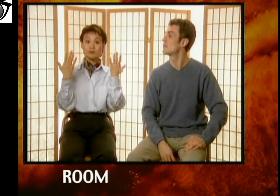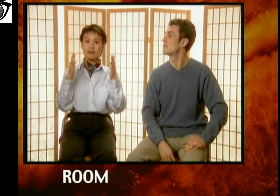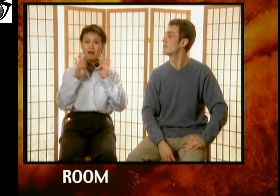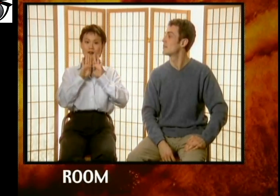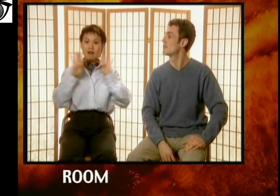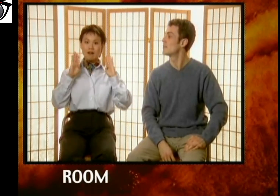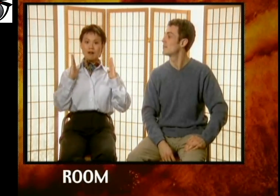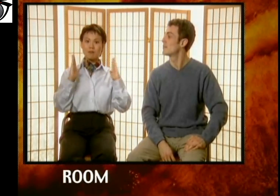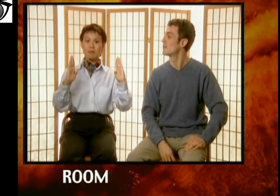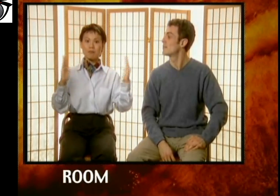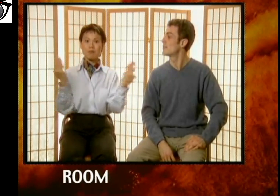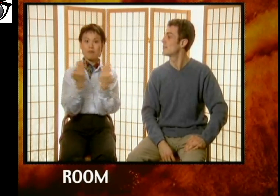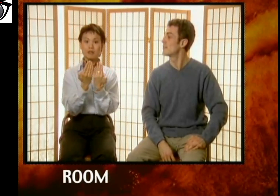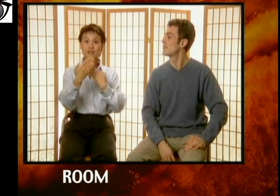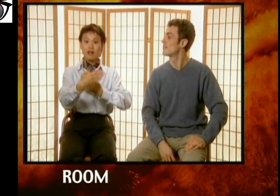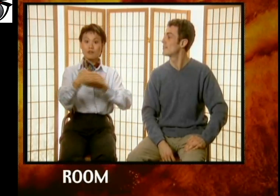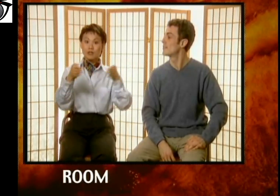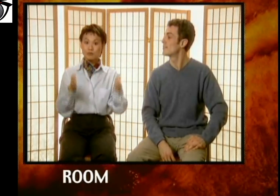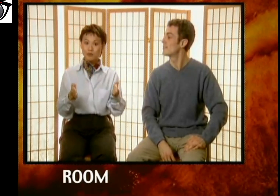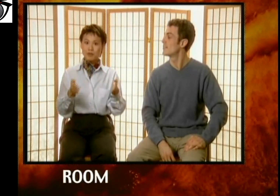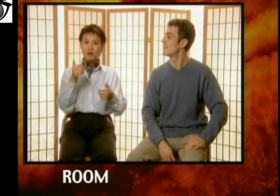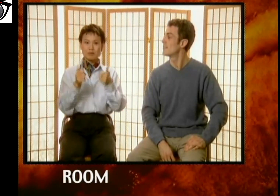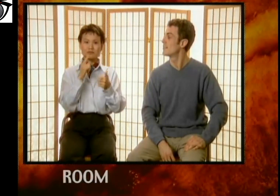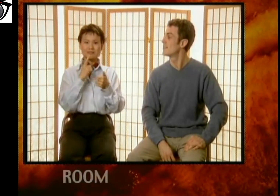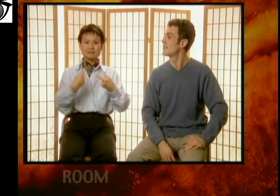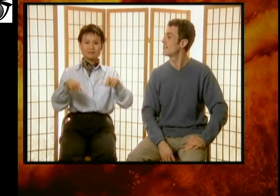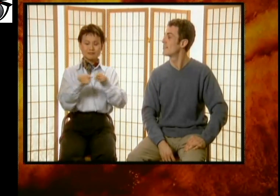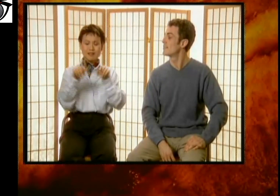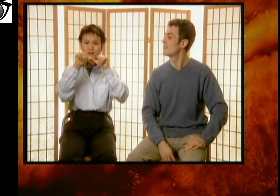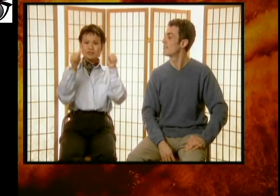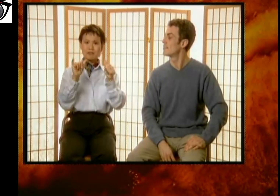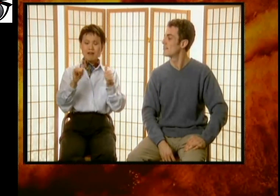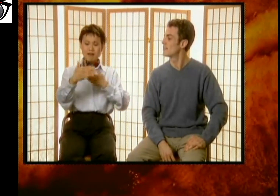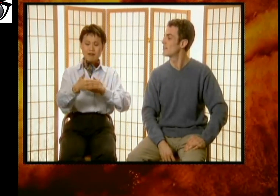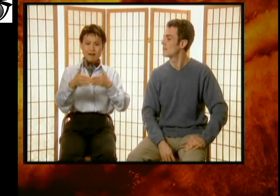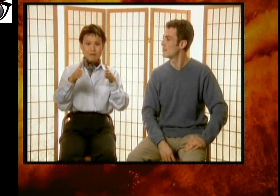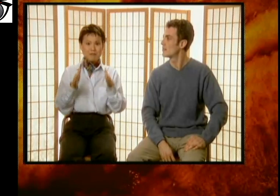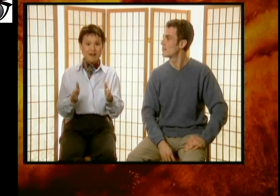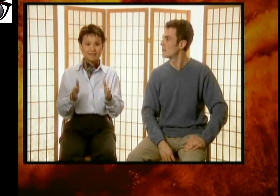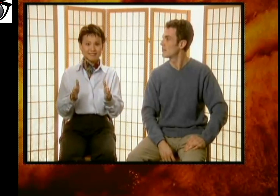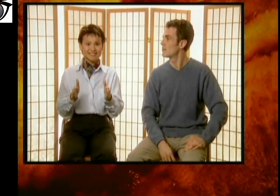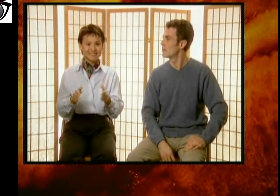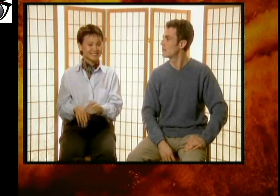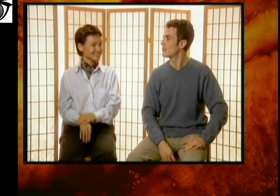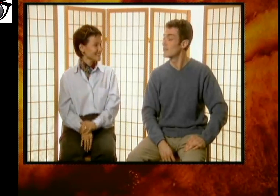the walls of a room, which is the same shape as box.